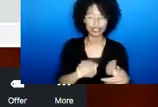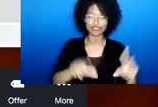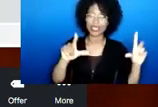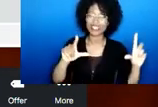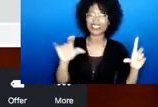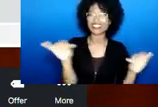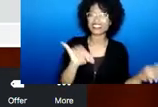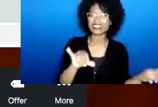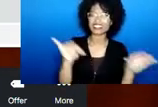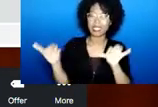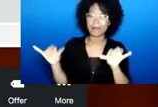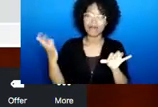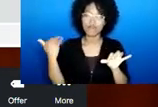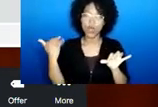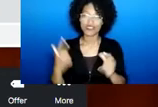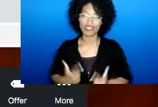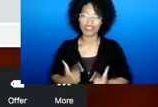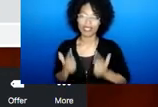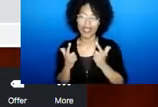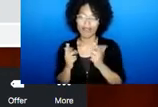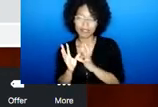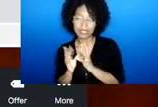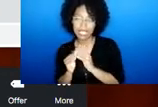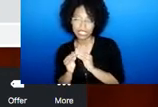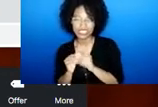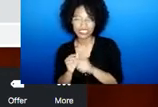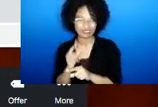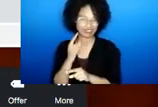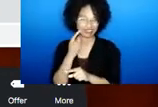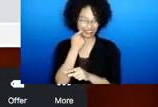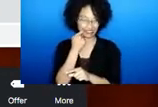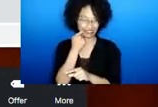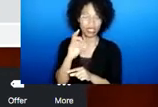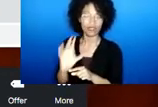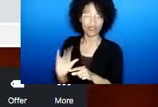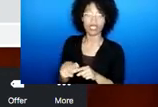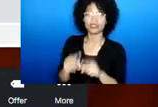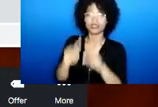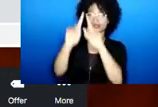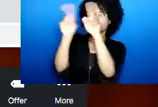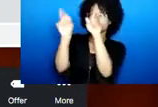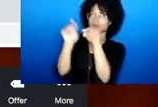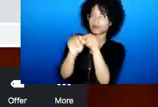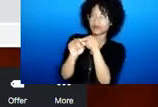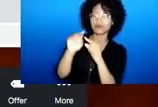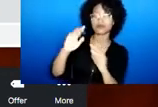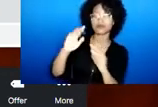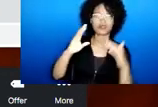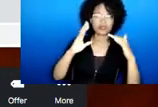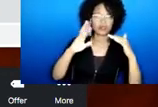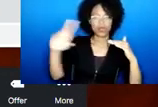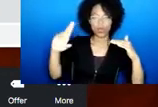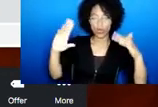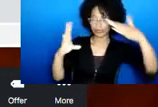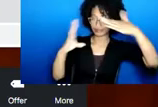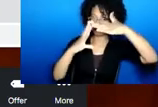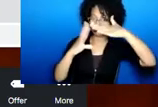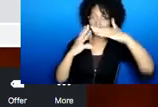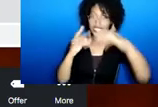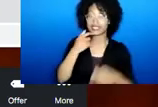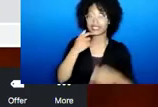would in the example prior to this one. There's an icon in the top towards the right-hand side that says